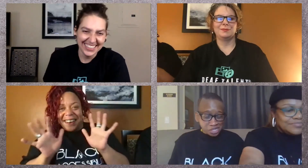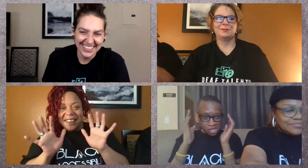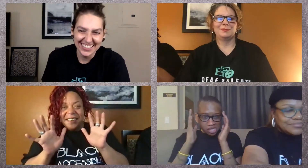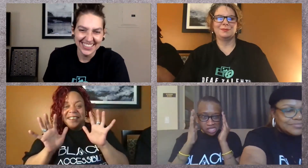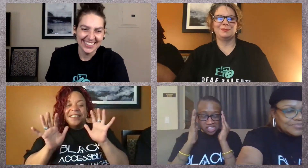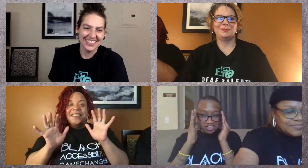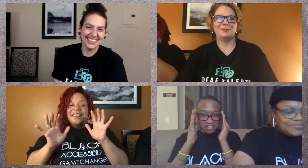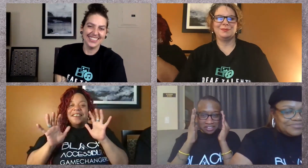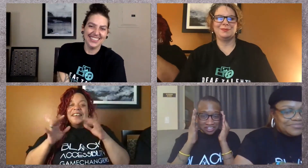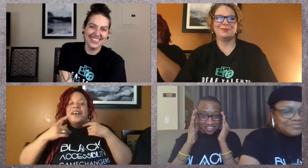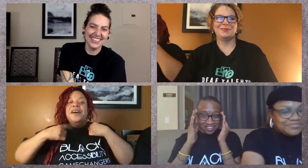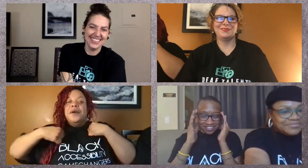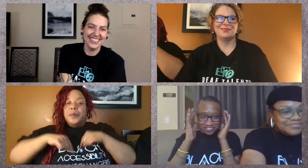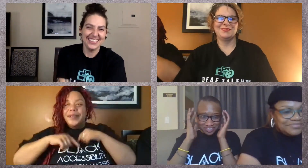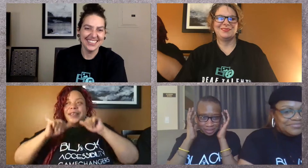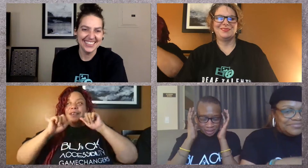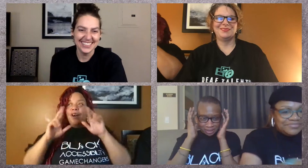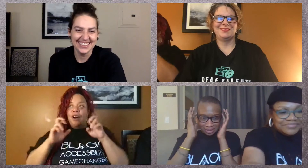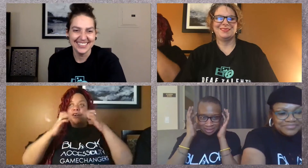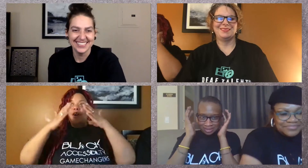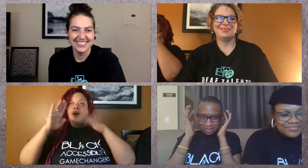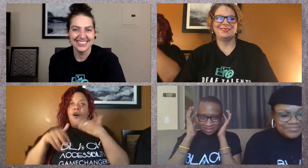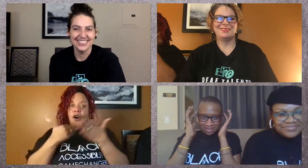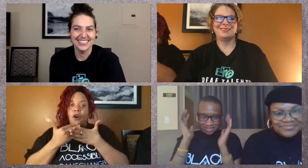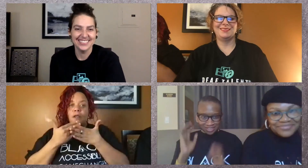all of that.